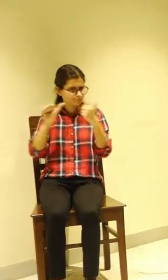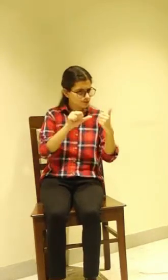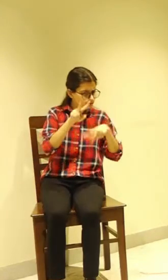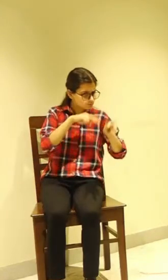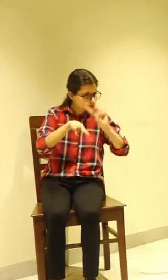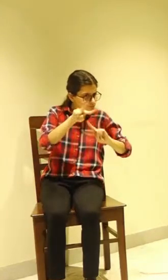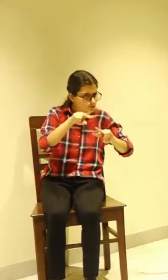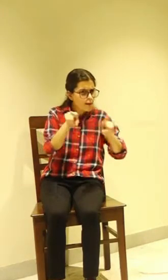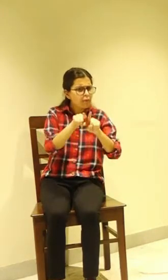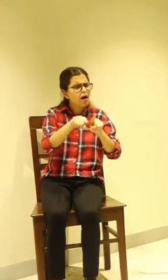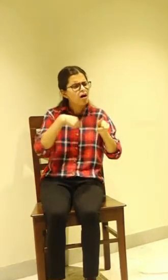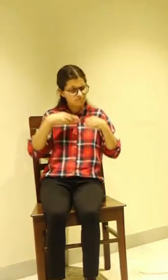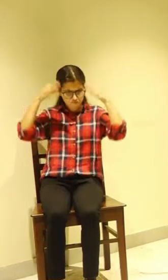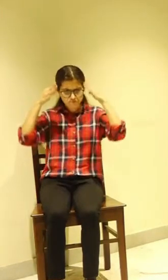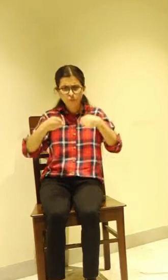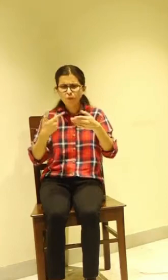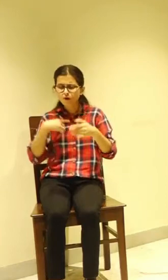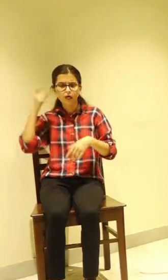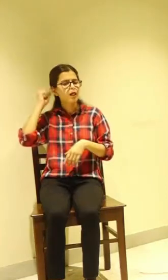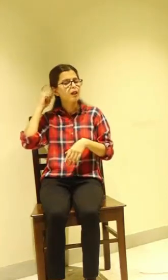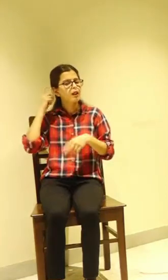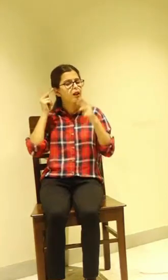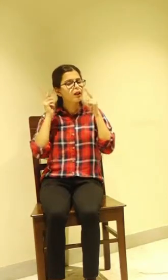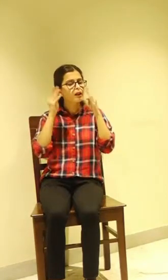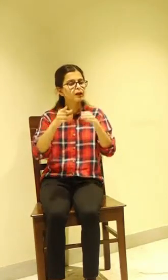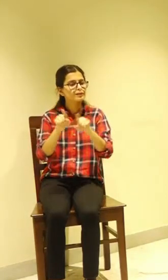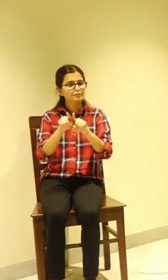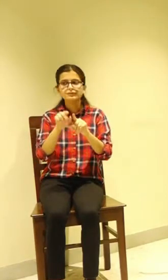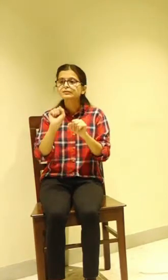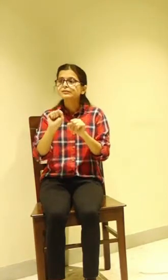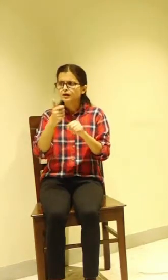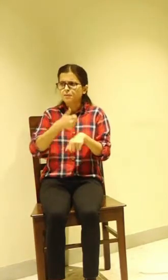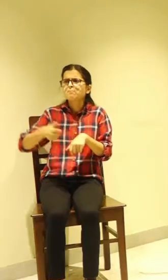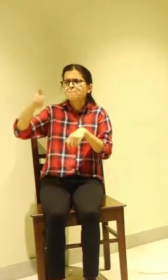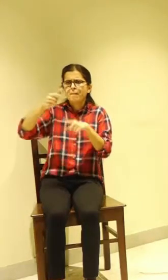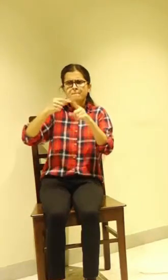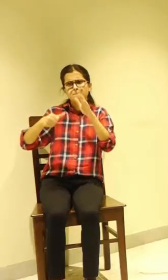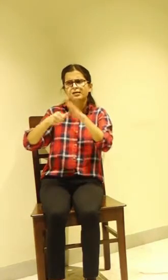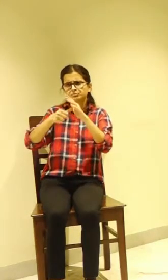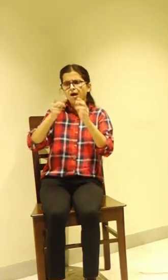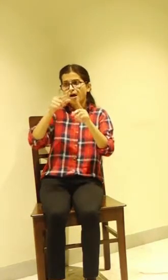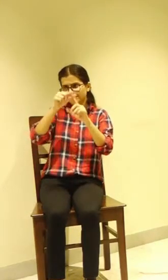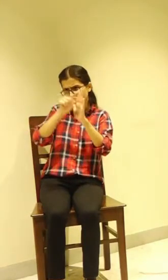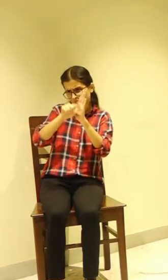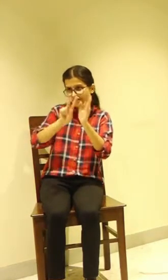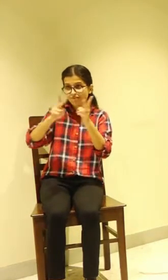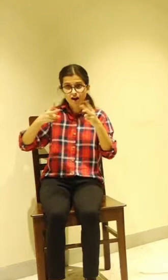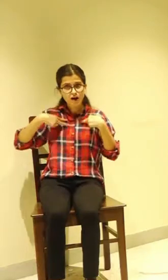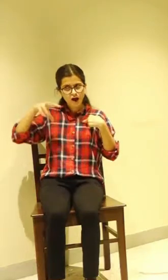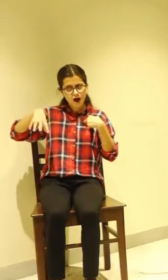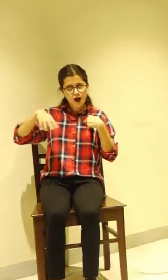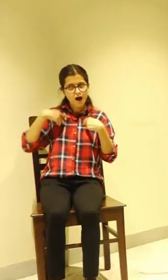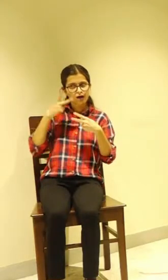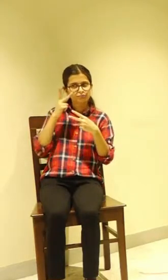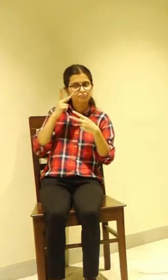Right. and they have this focus on their intention, one of the doctrines or one of the principles that courts apply is that